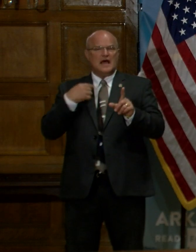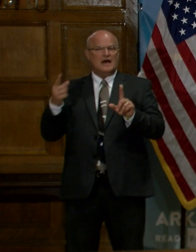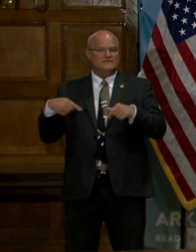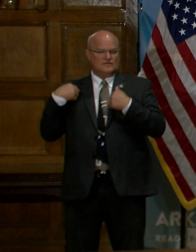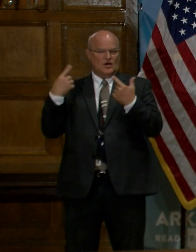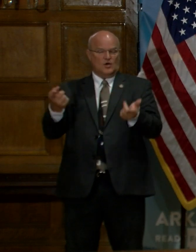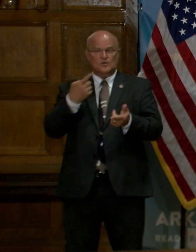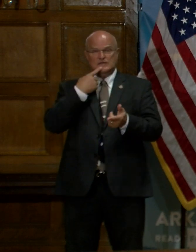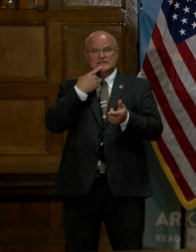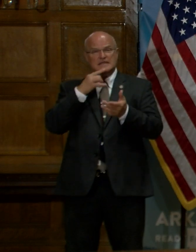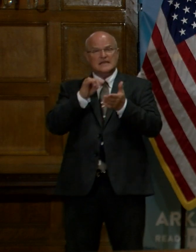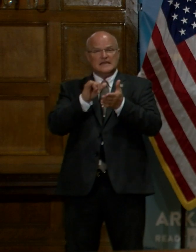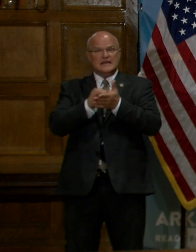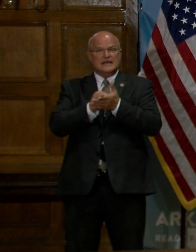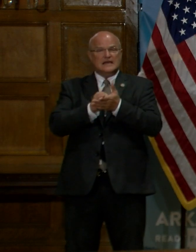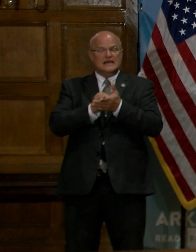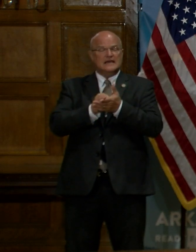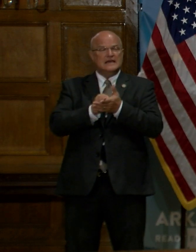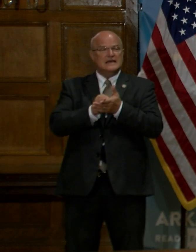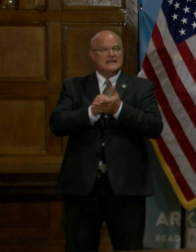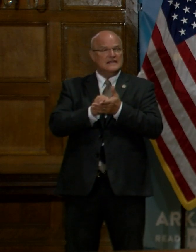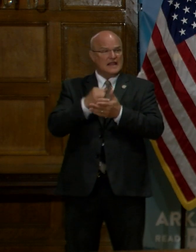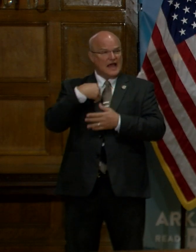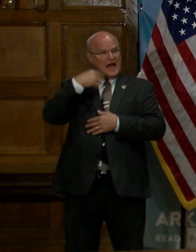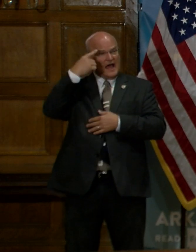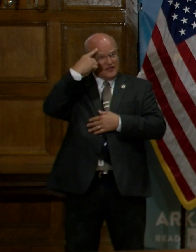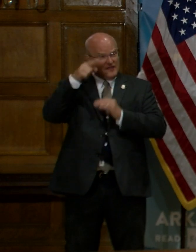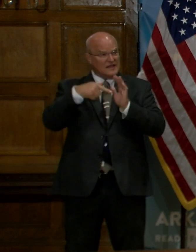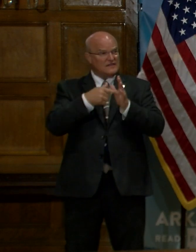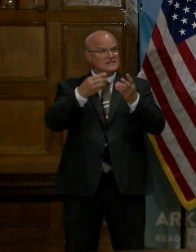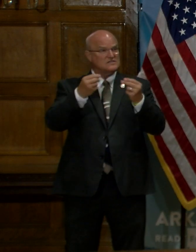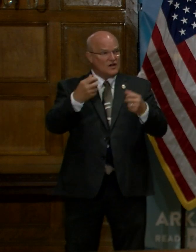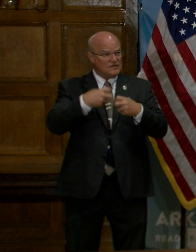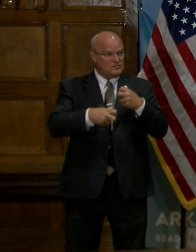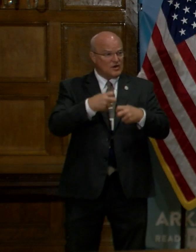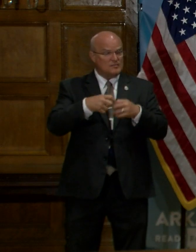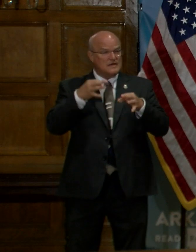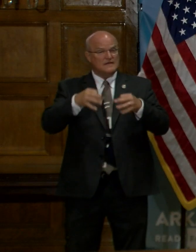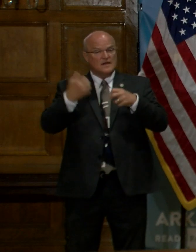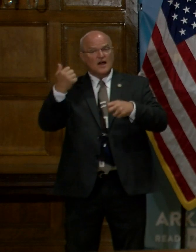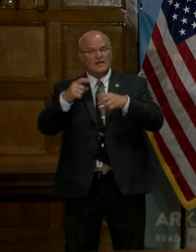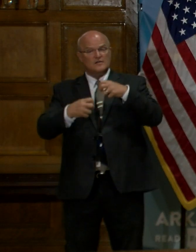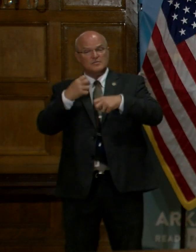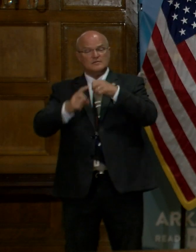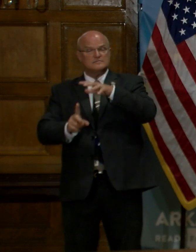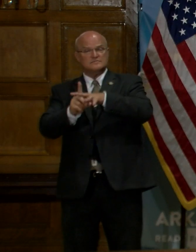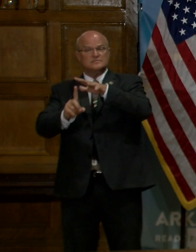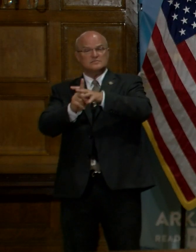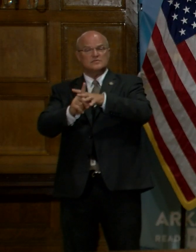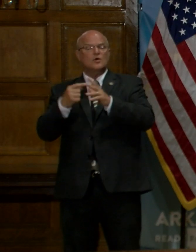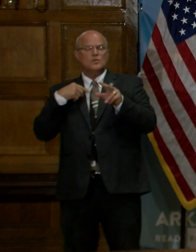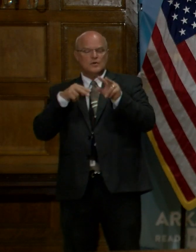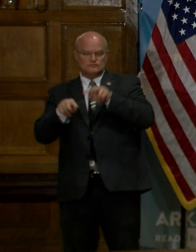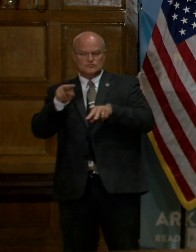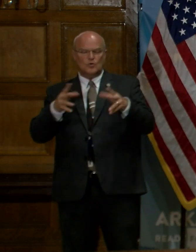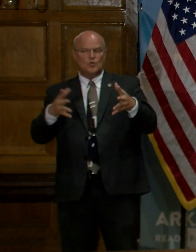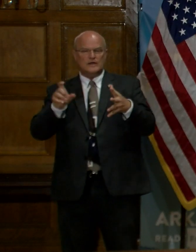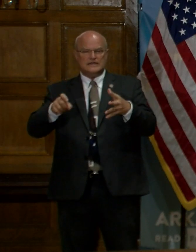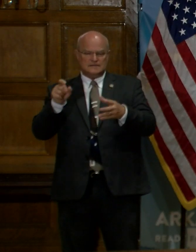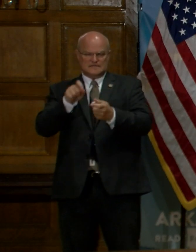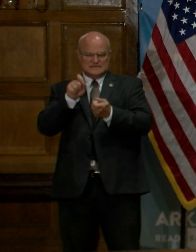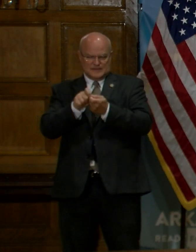always said that I think this solves that problem. If there's other issues that need to be addressed, we'll look at what should